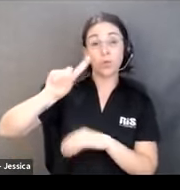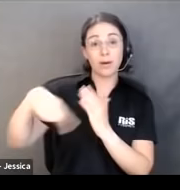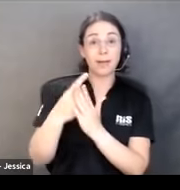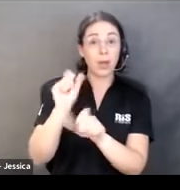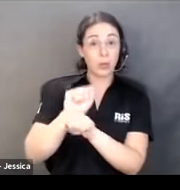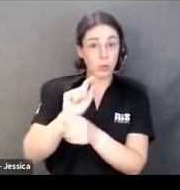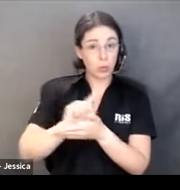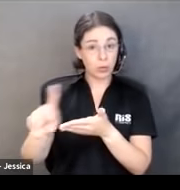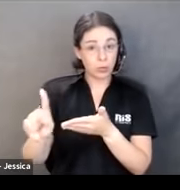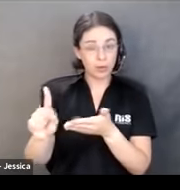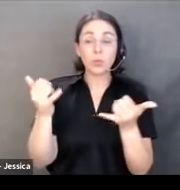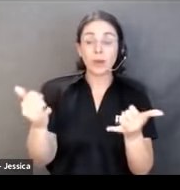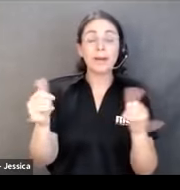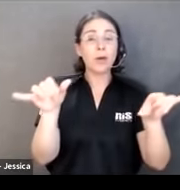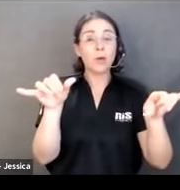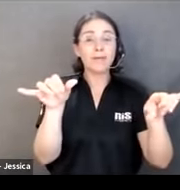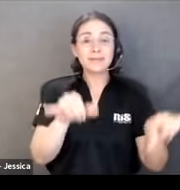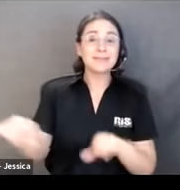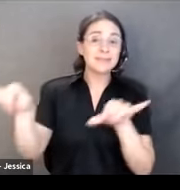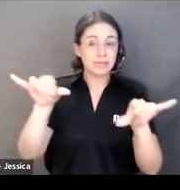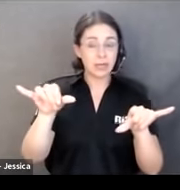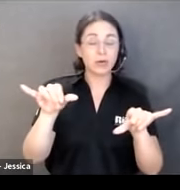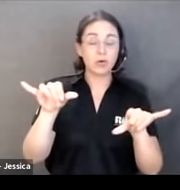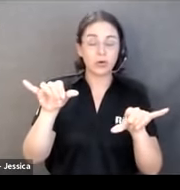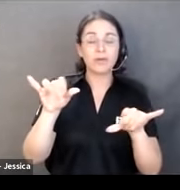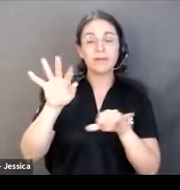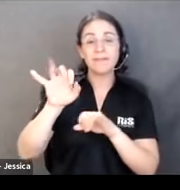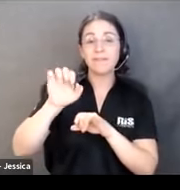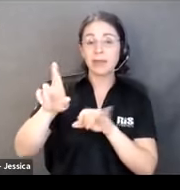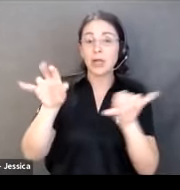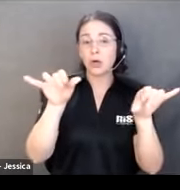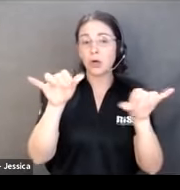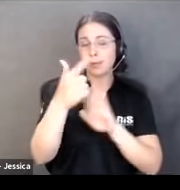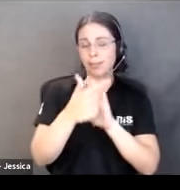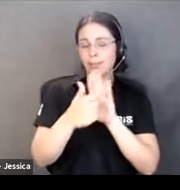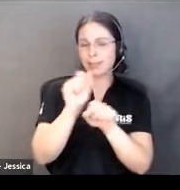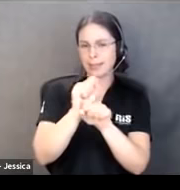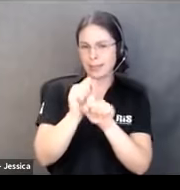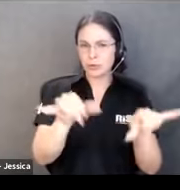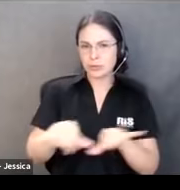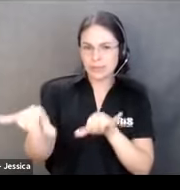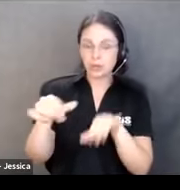that you work 40 hours a week subject to the minimum wage.